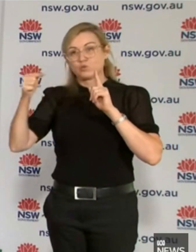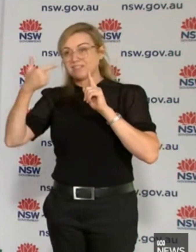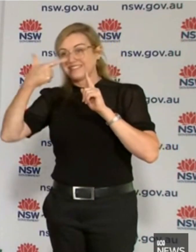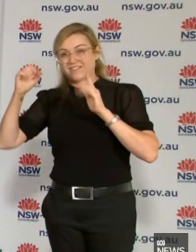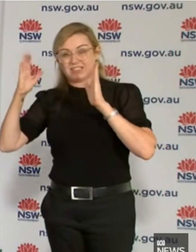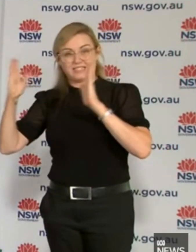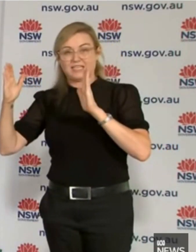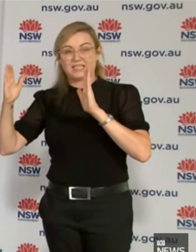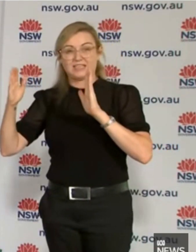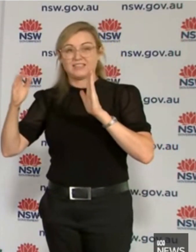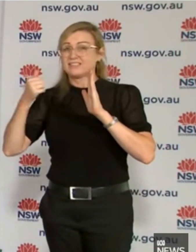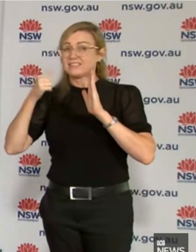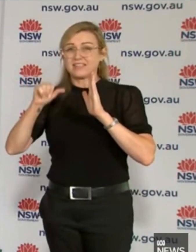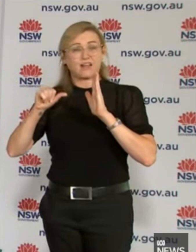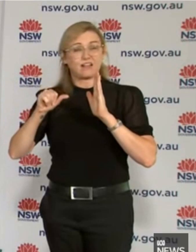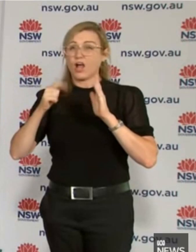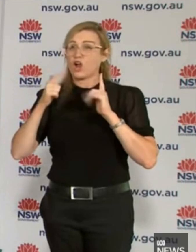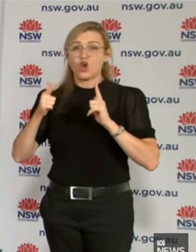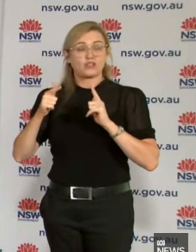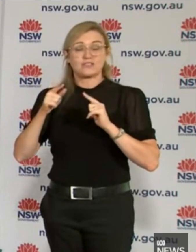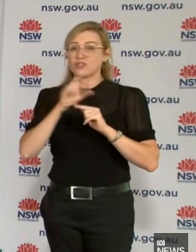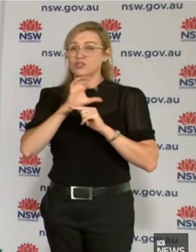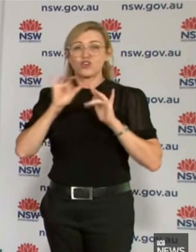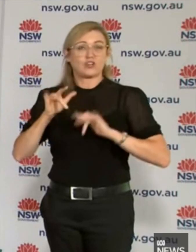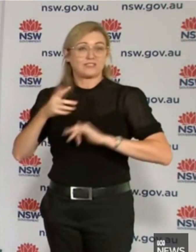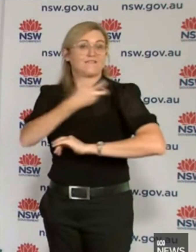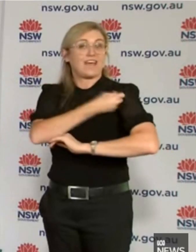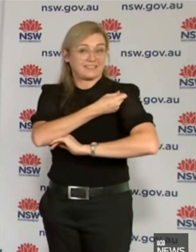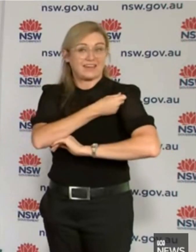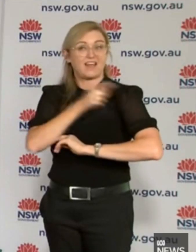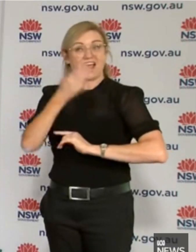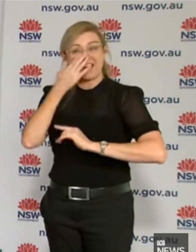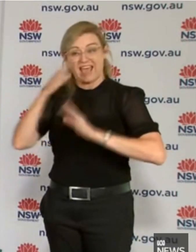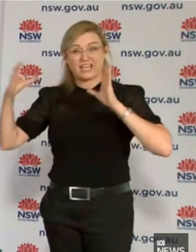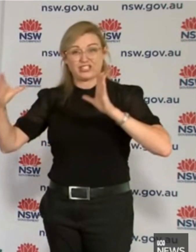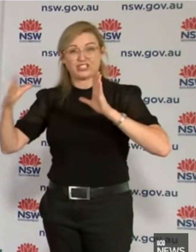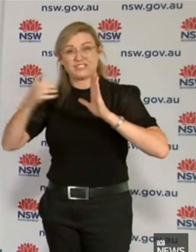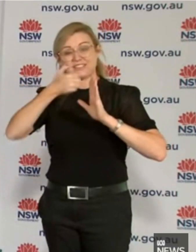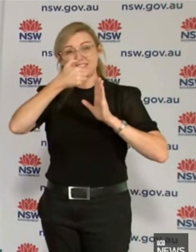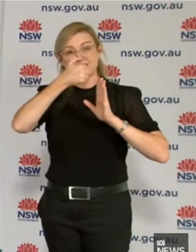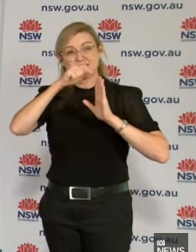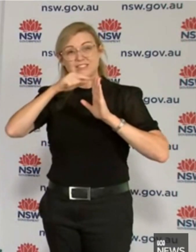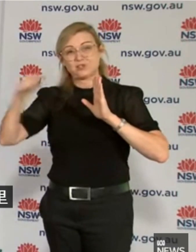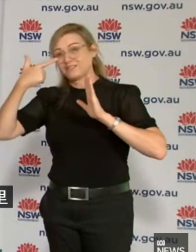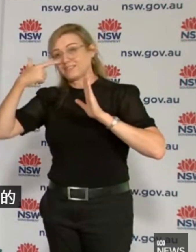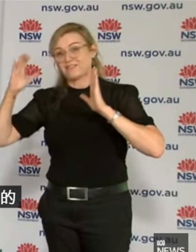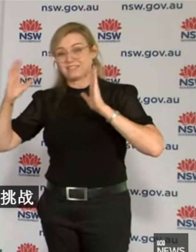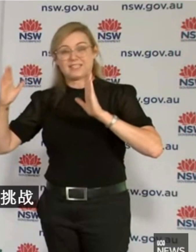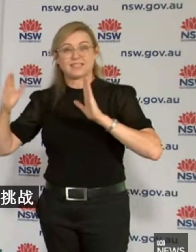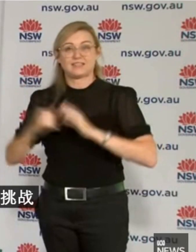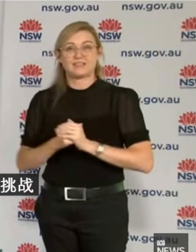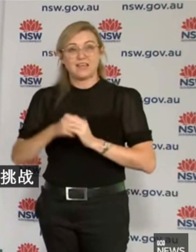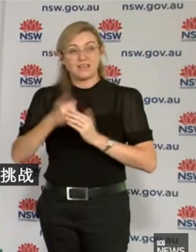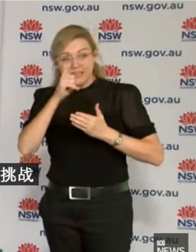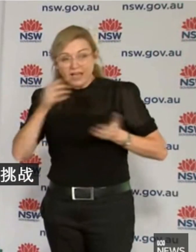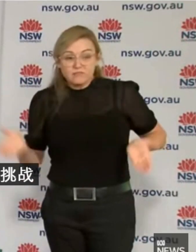to Pfizer here. Other states they do. Would you consider allowing that age group access to Pfizer? Look, I think the